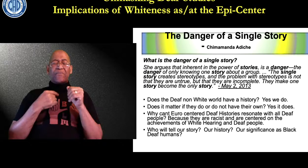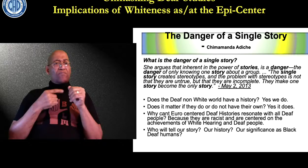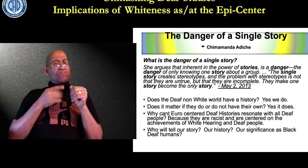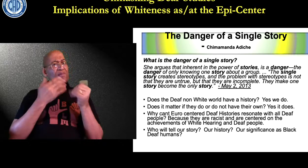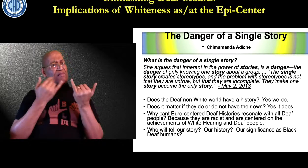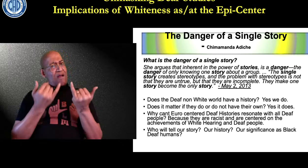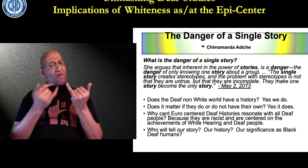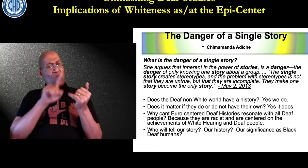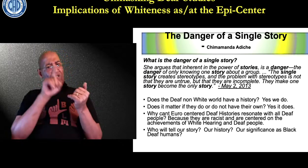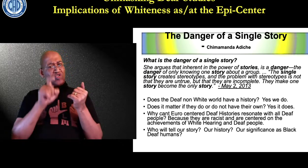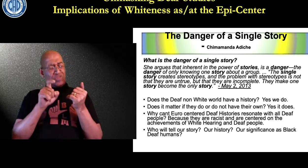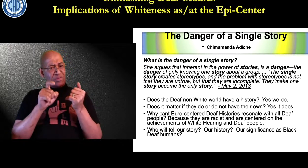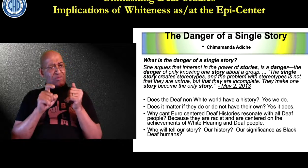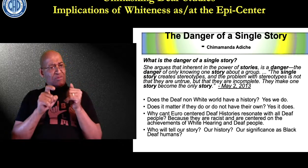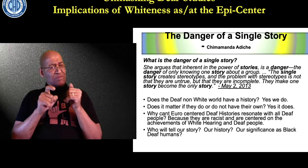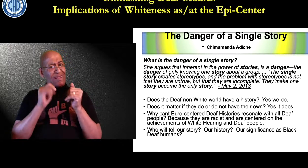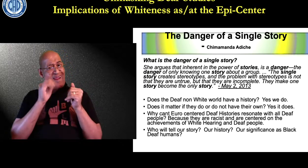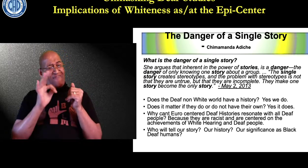doesn't apply to them.